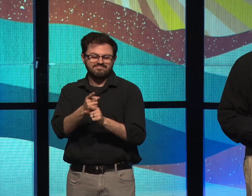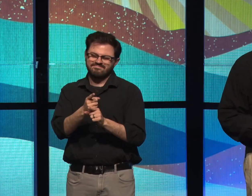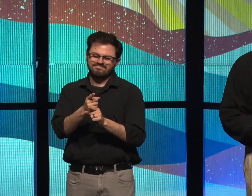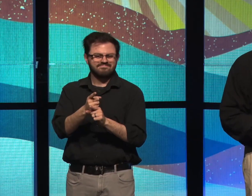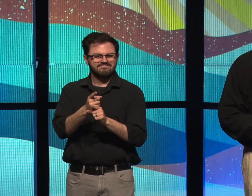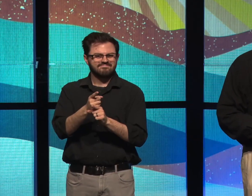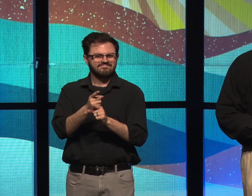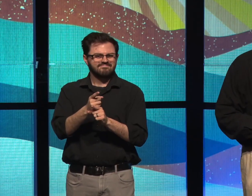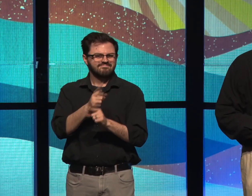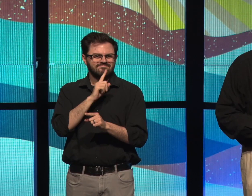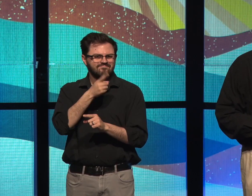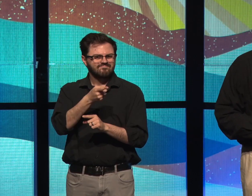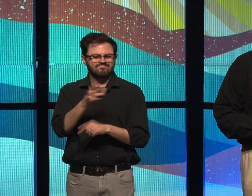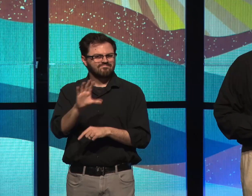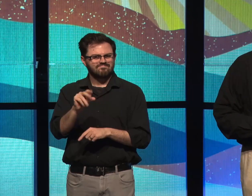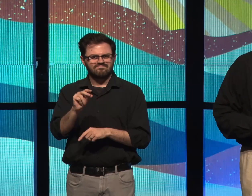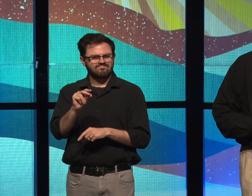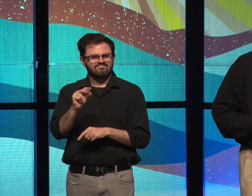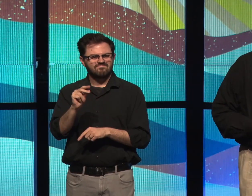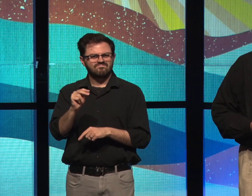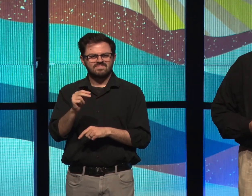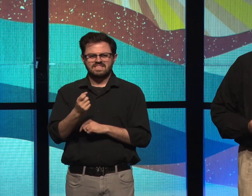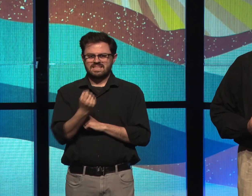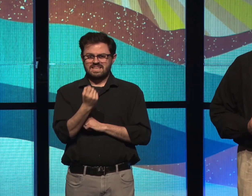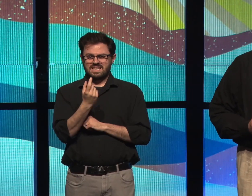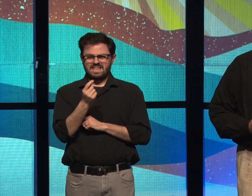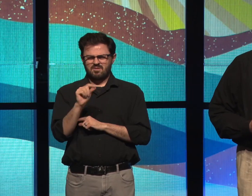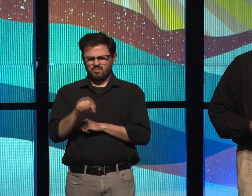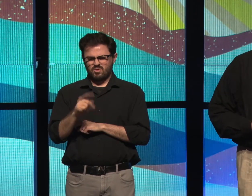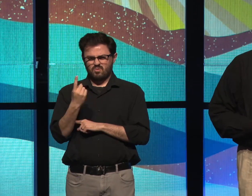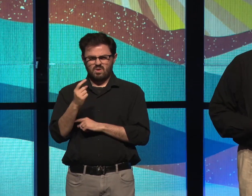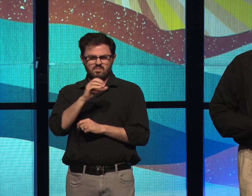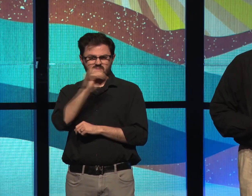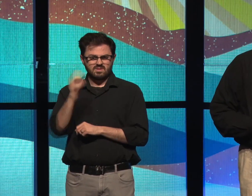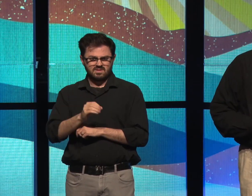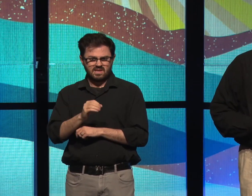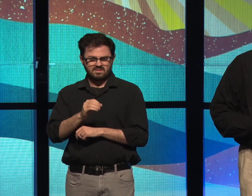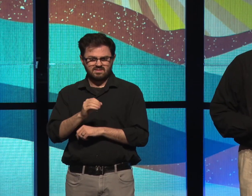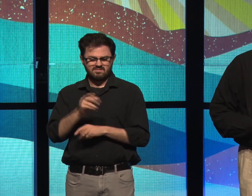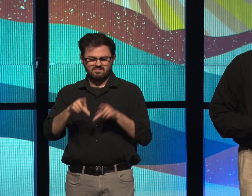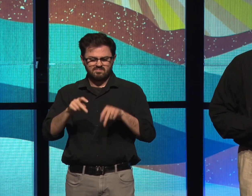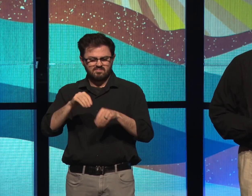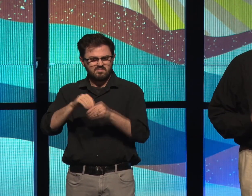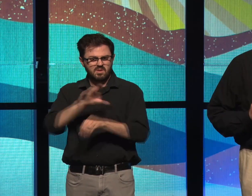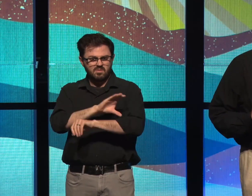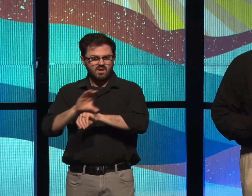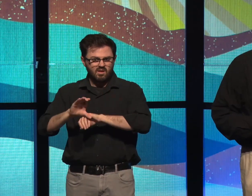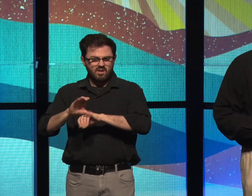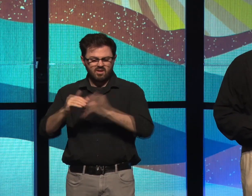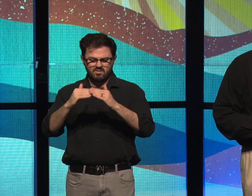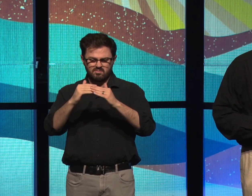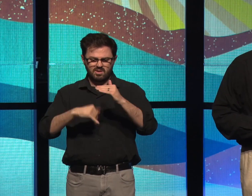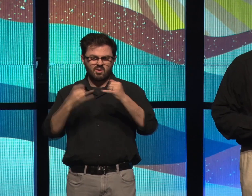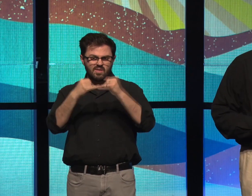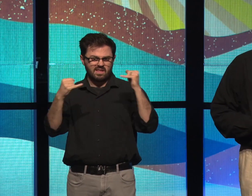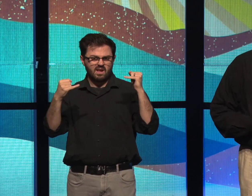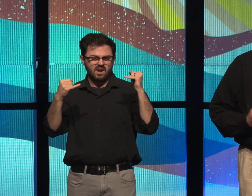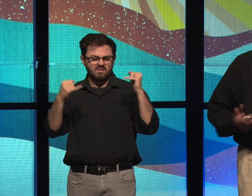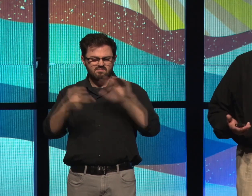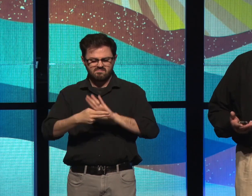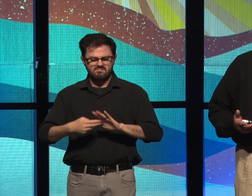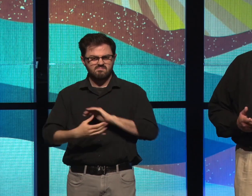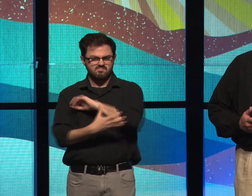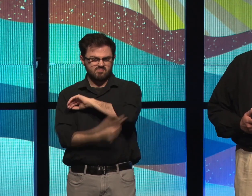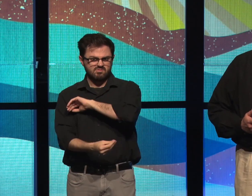actually 11.1% of Coloradoans live below the poverty line. It's even more dire for